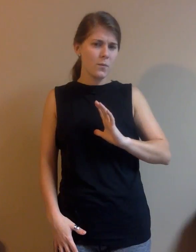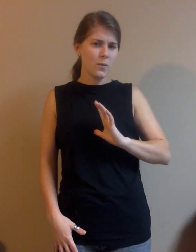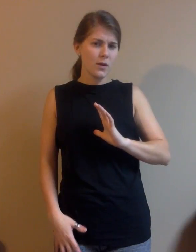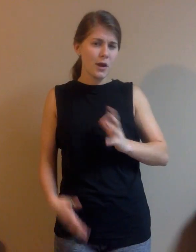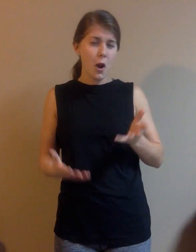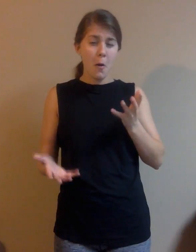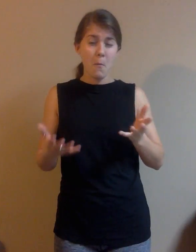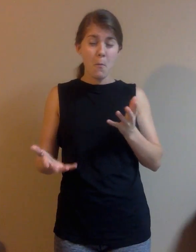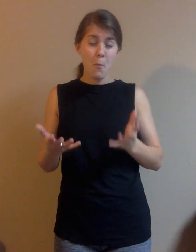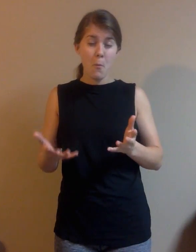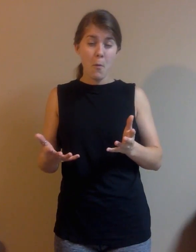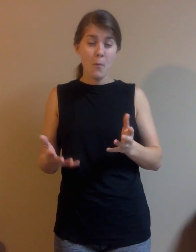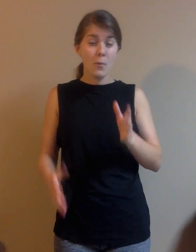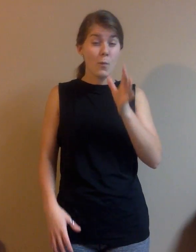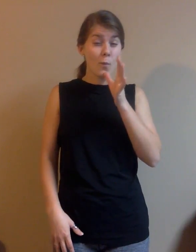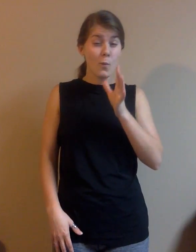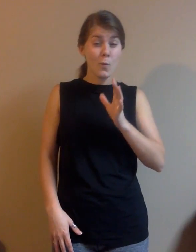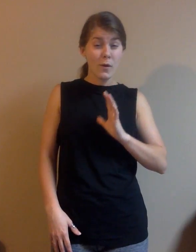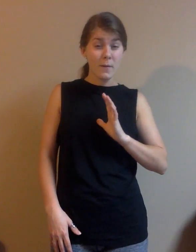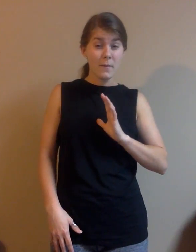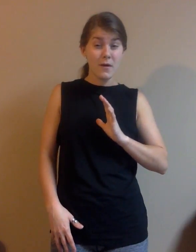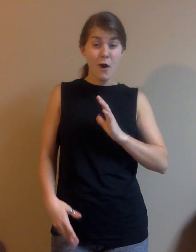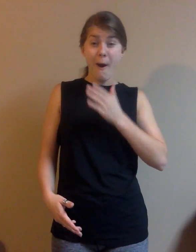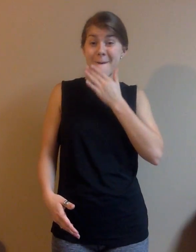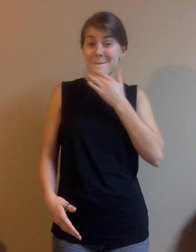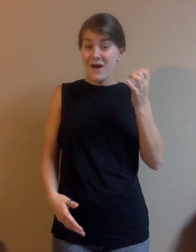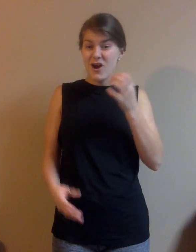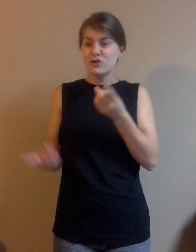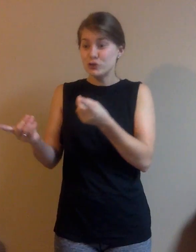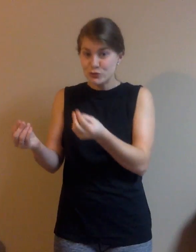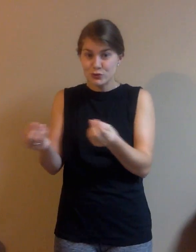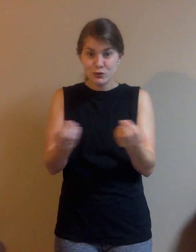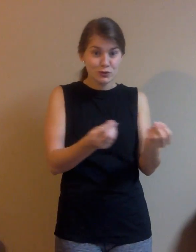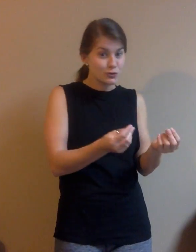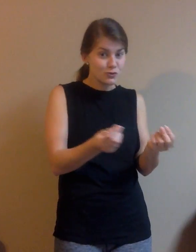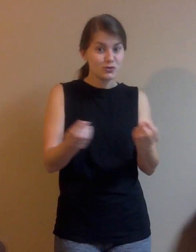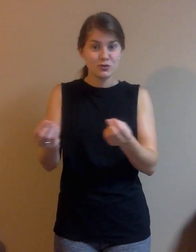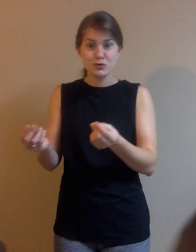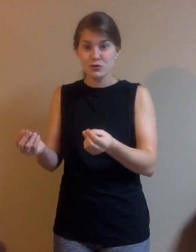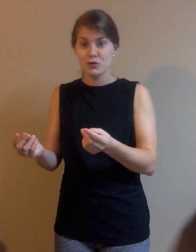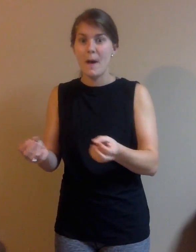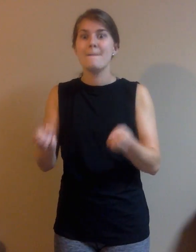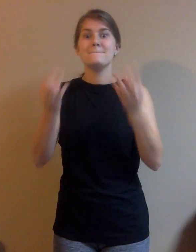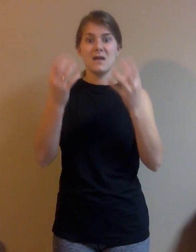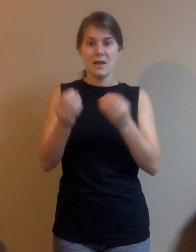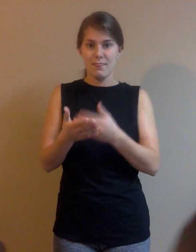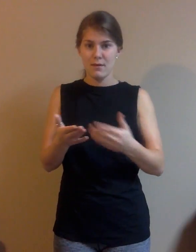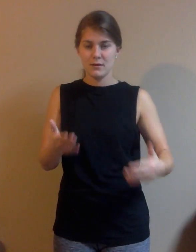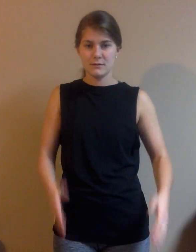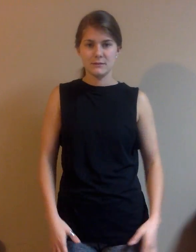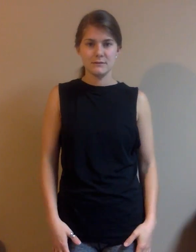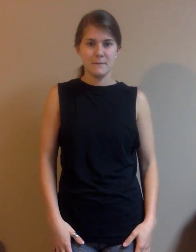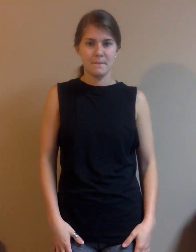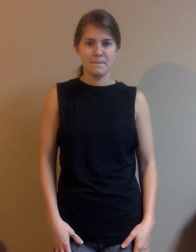are, aren't you? There's a raft of research, but I know it from my personal life. If my wife is cooking a meal at home, which is not often,